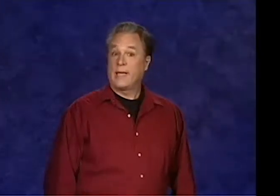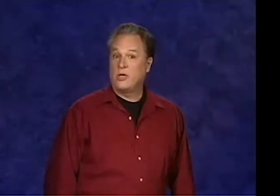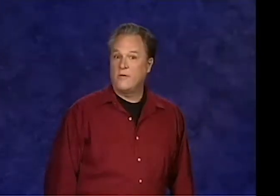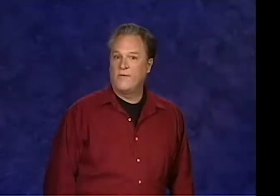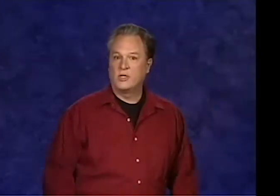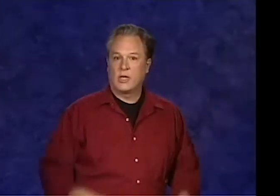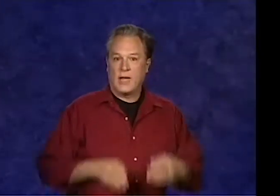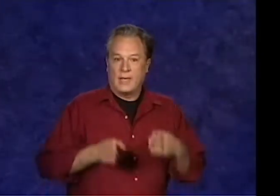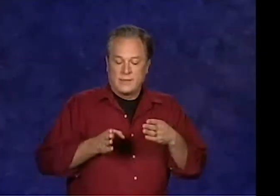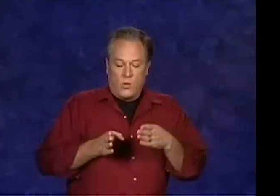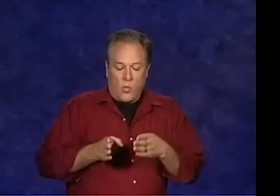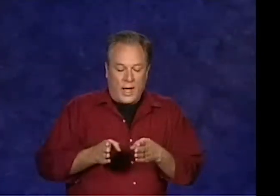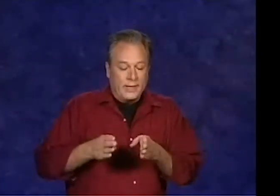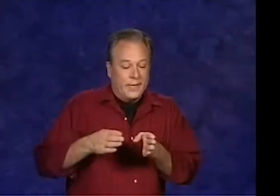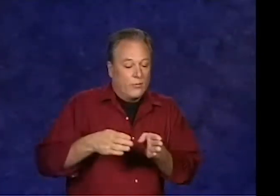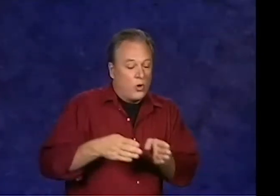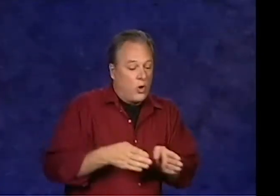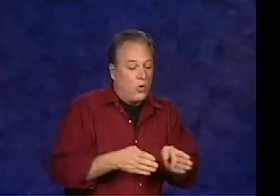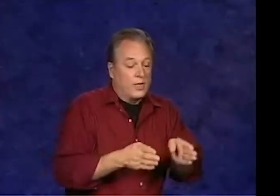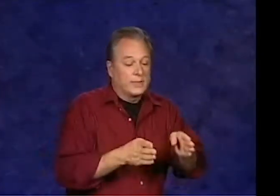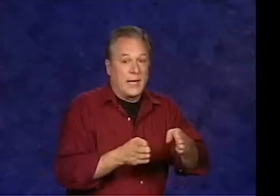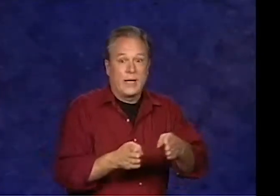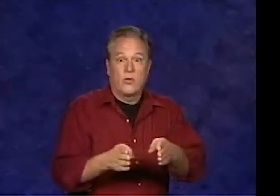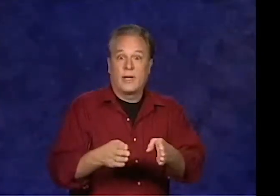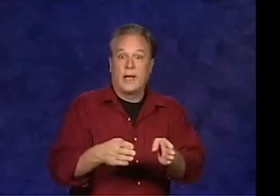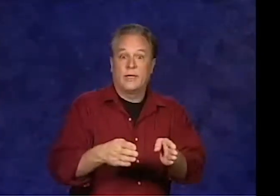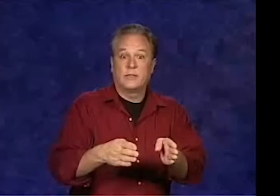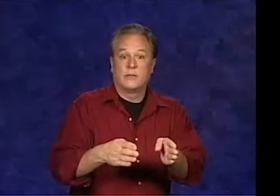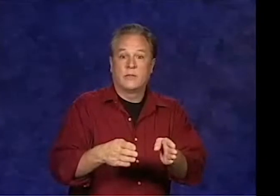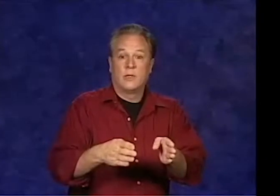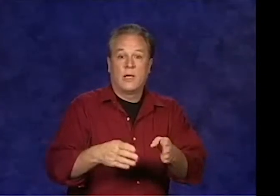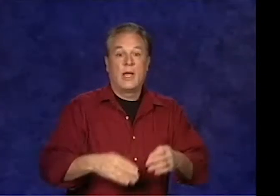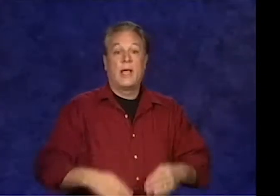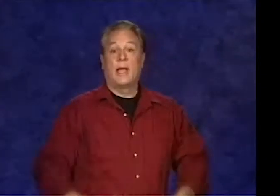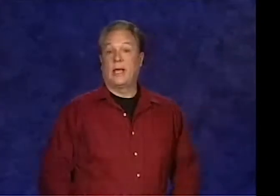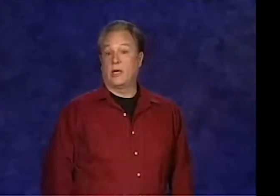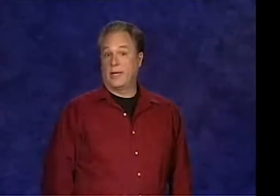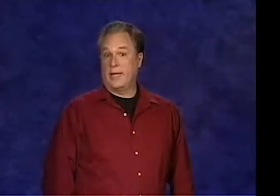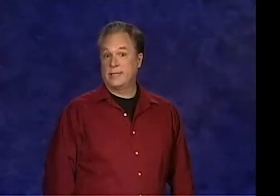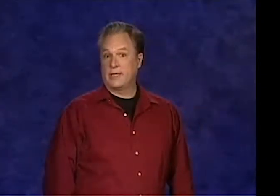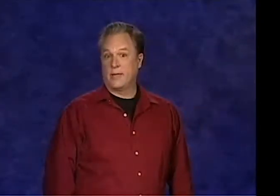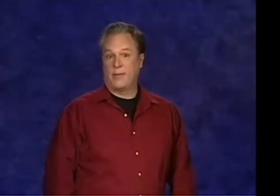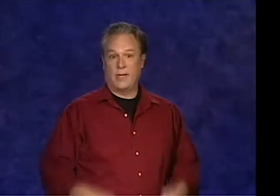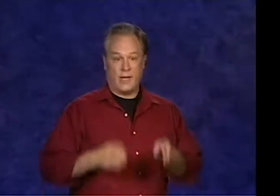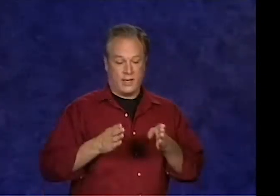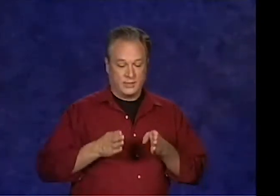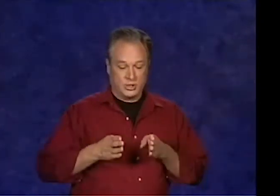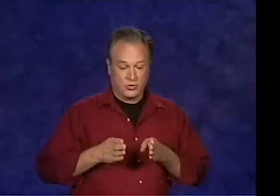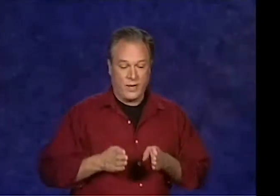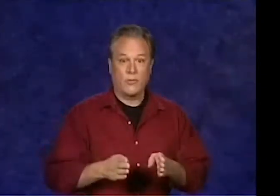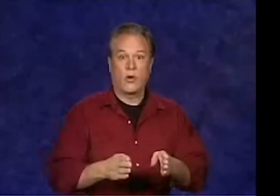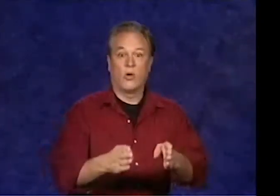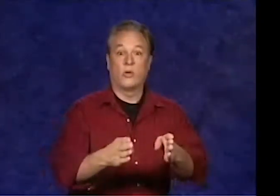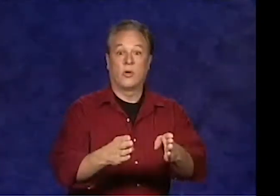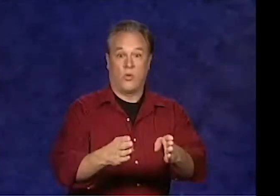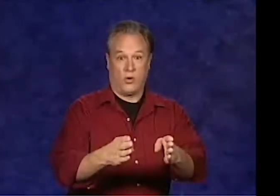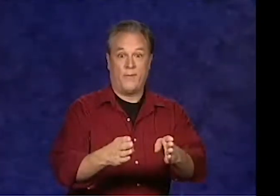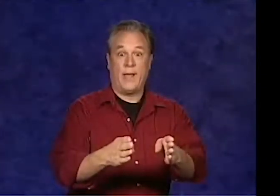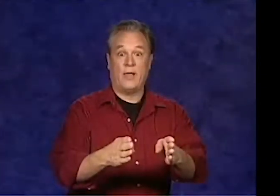Can you visualize a winding road as I create it? It could easily be a straight road or a